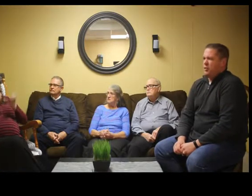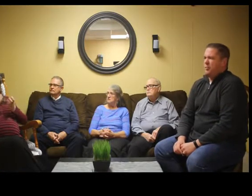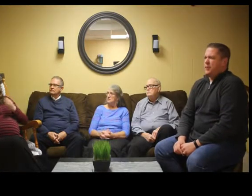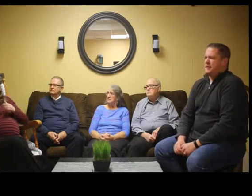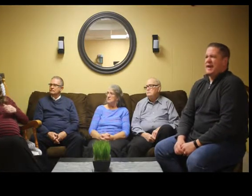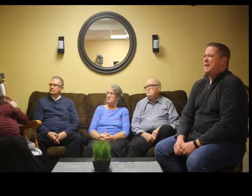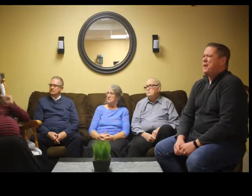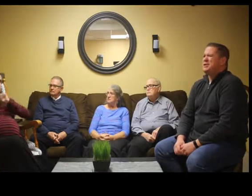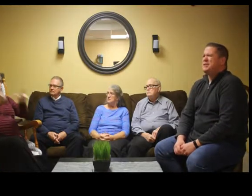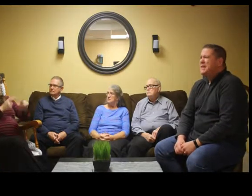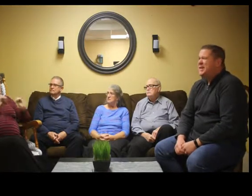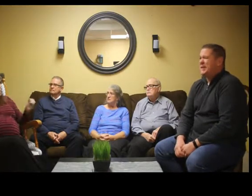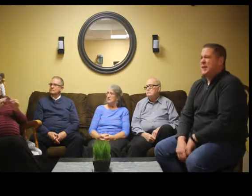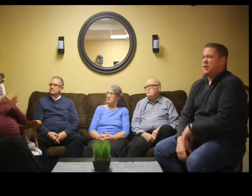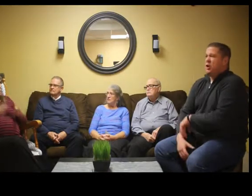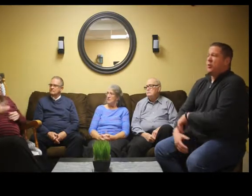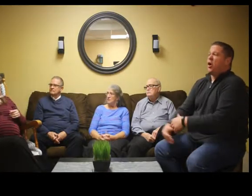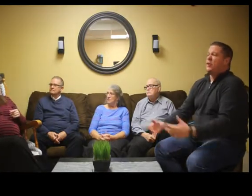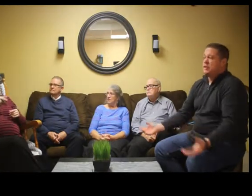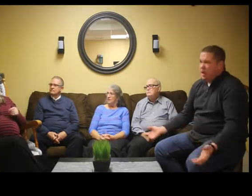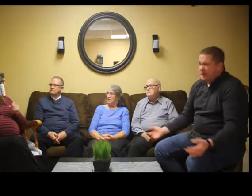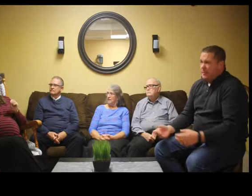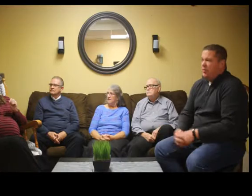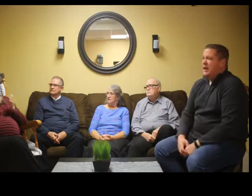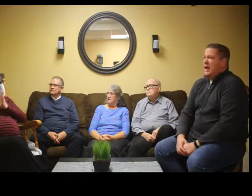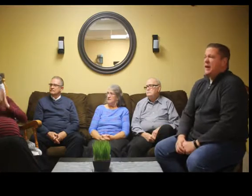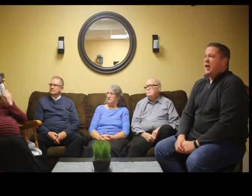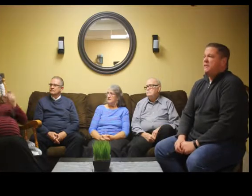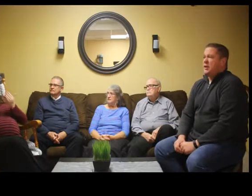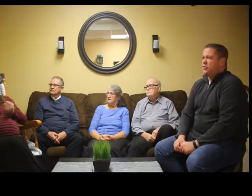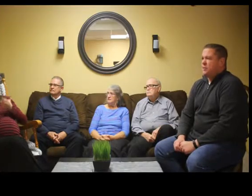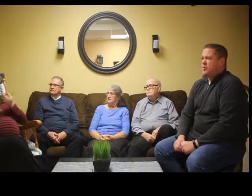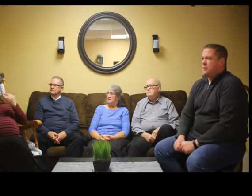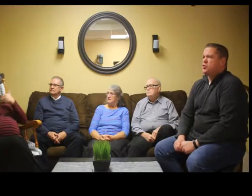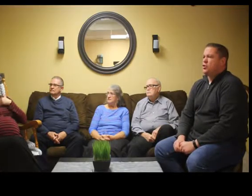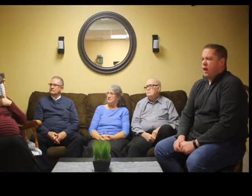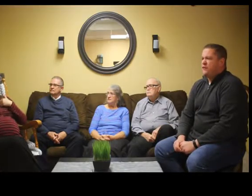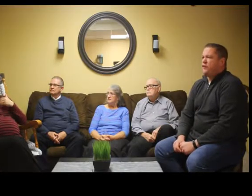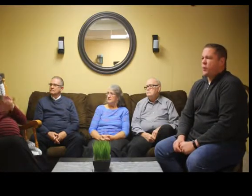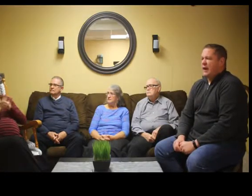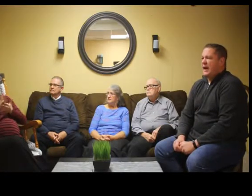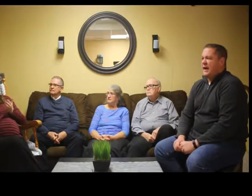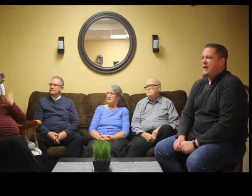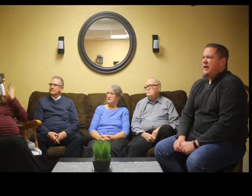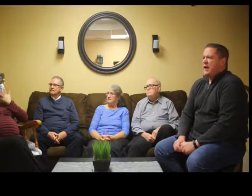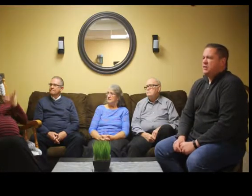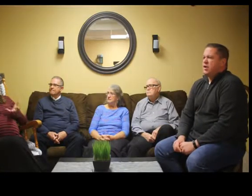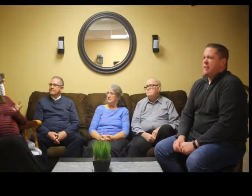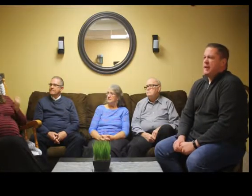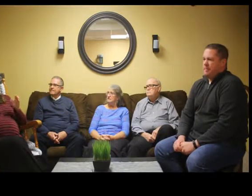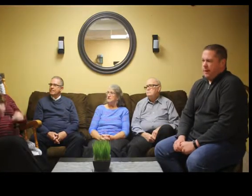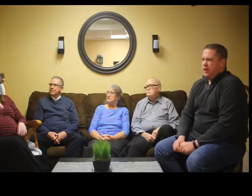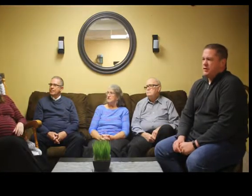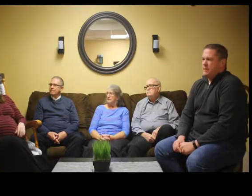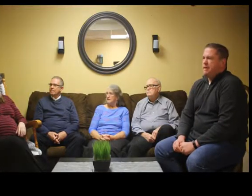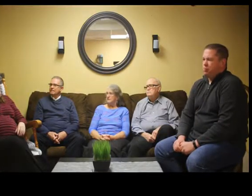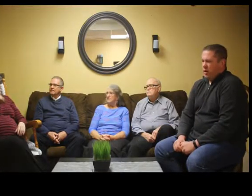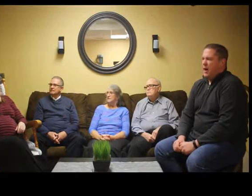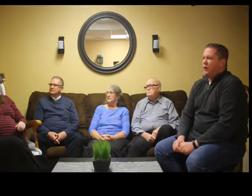in my class. I can't imagine sitting in a class with all these hearing people and not having an interpreter, so I'm so grateful for what I had and stop being embarrassed and be proud